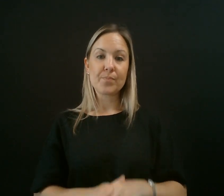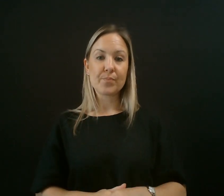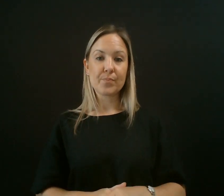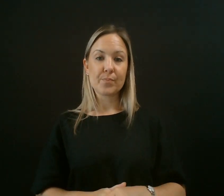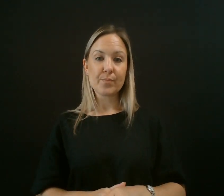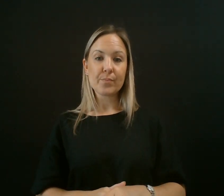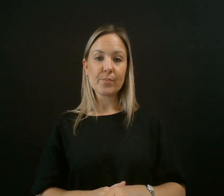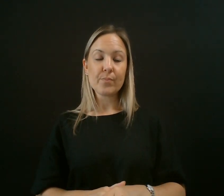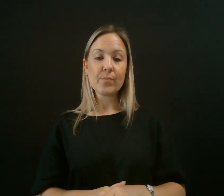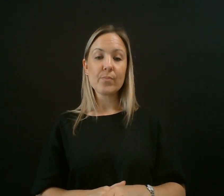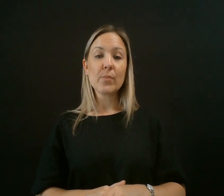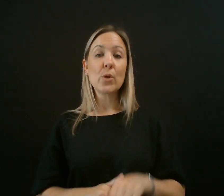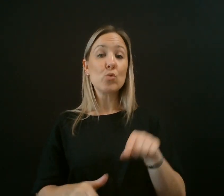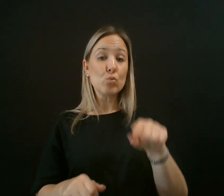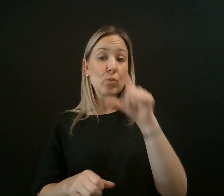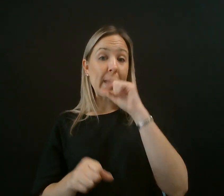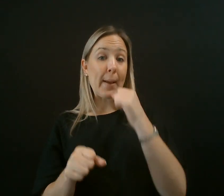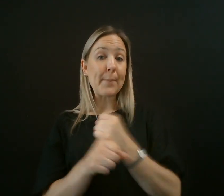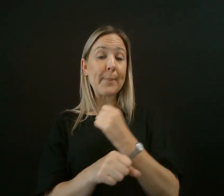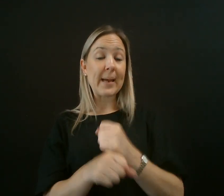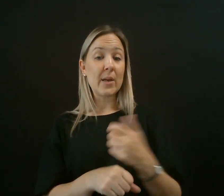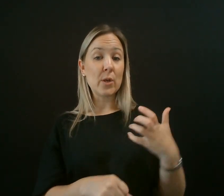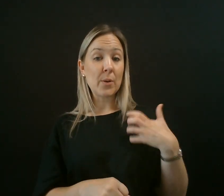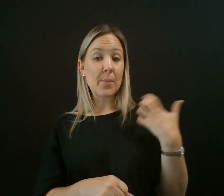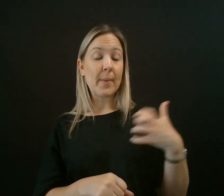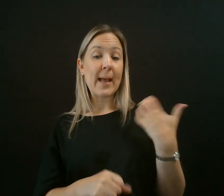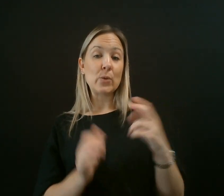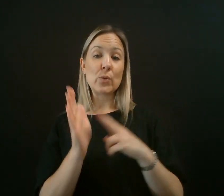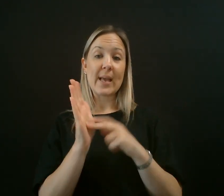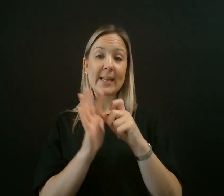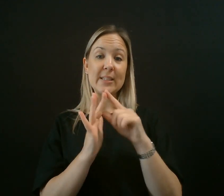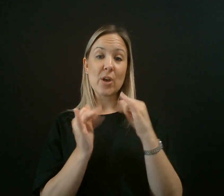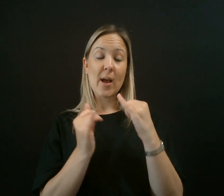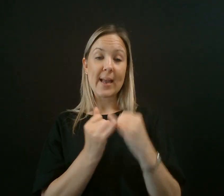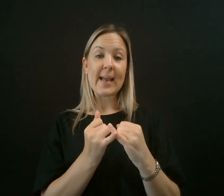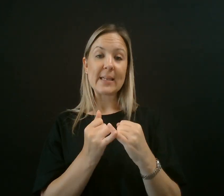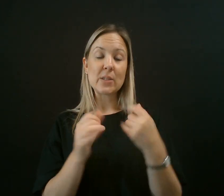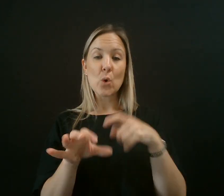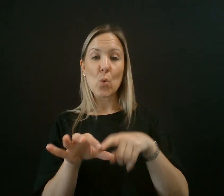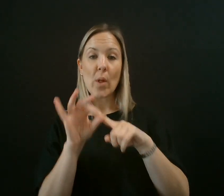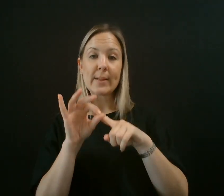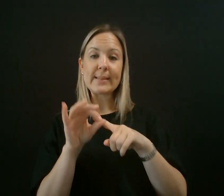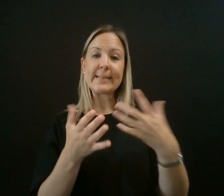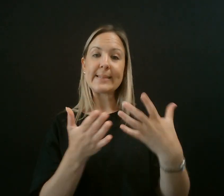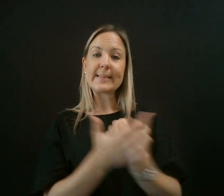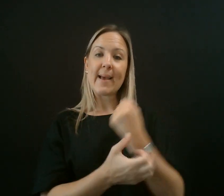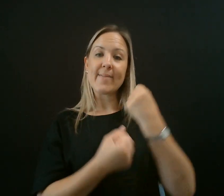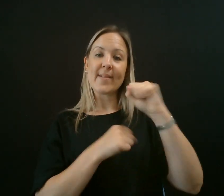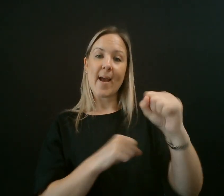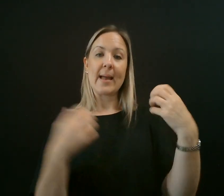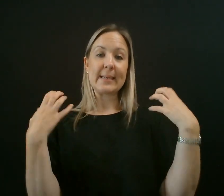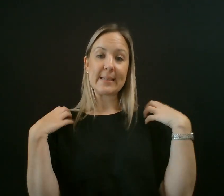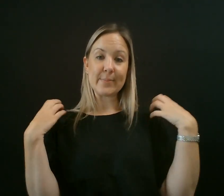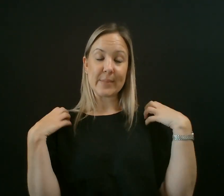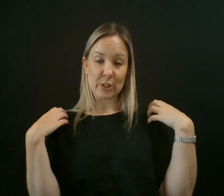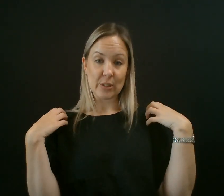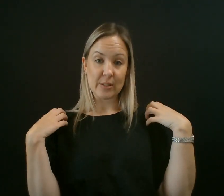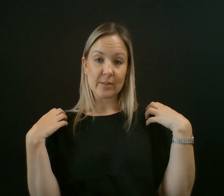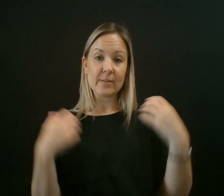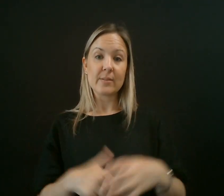You can also make a complaint to the NDIS Quality and Safeguards Commission about our services or workers, such as